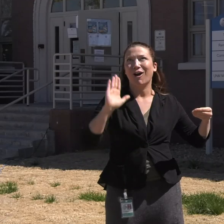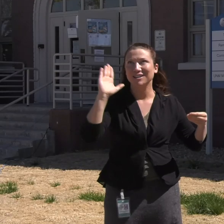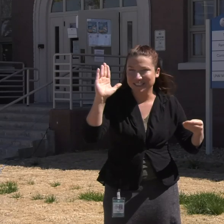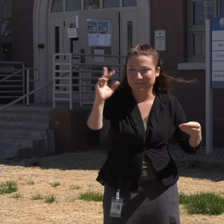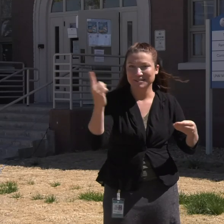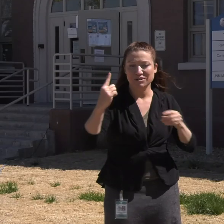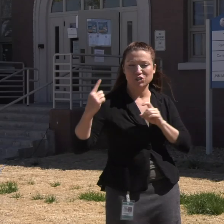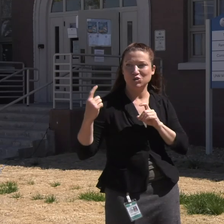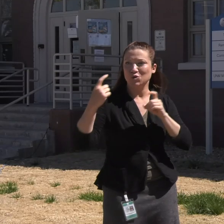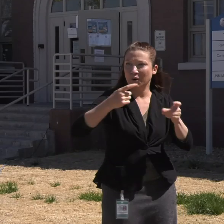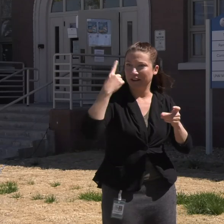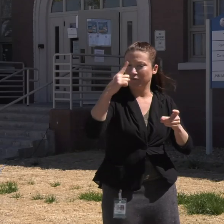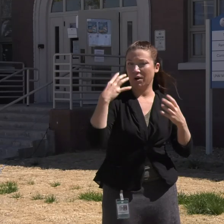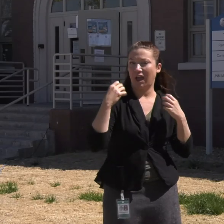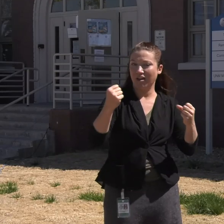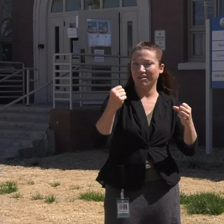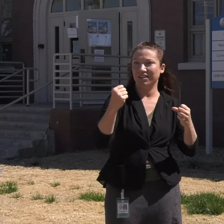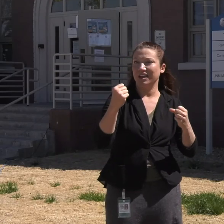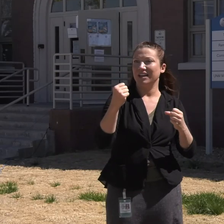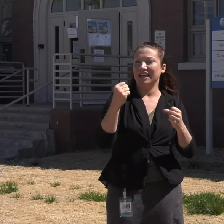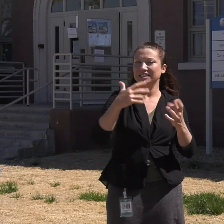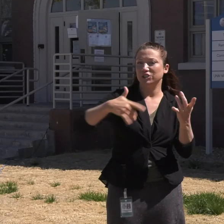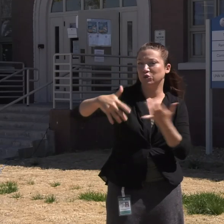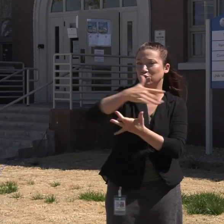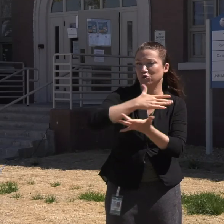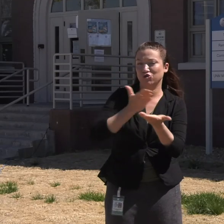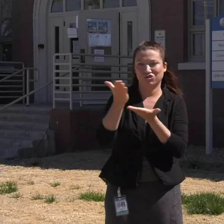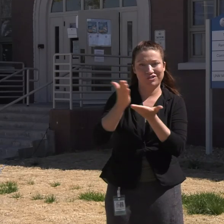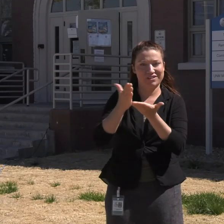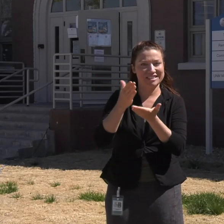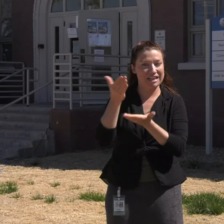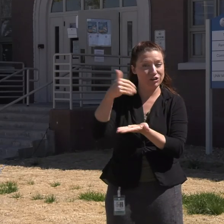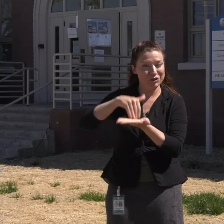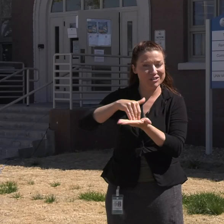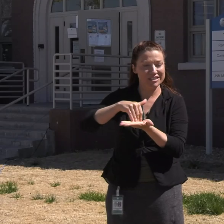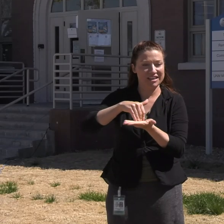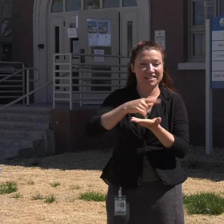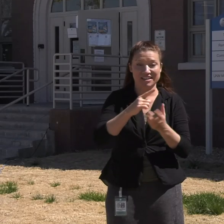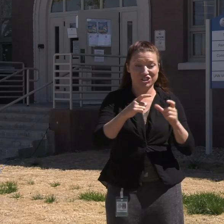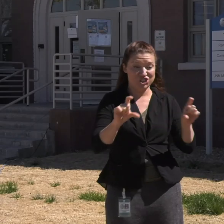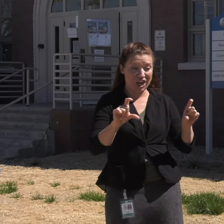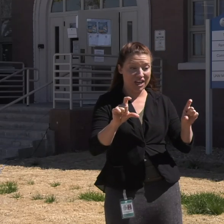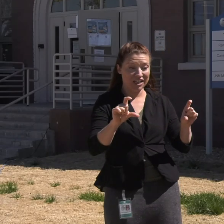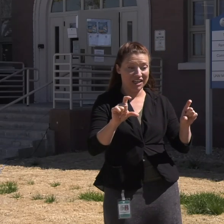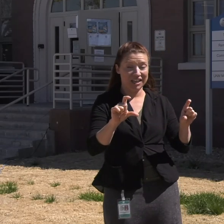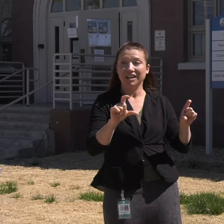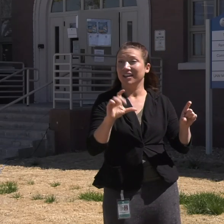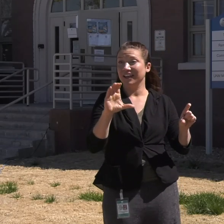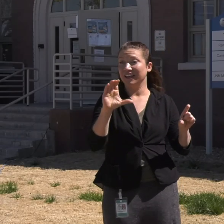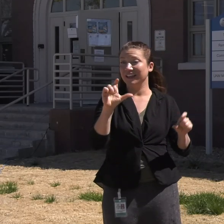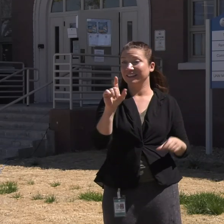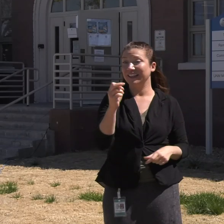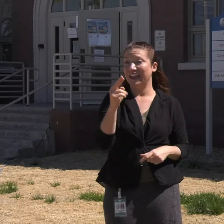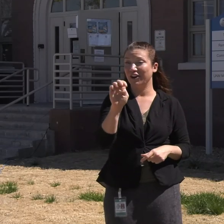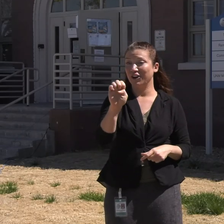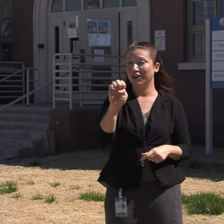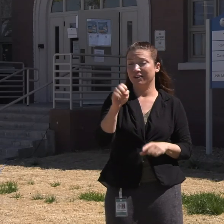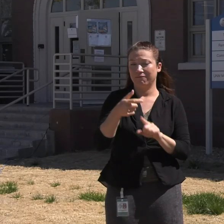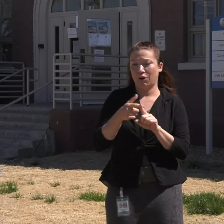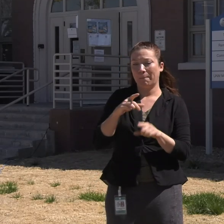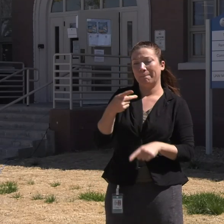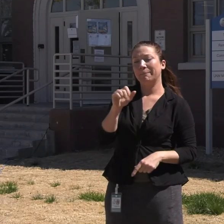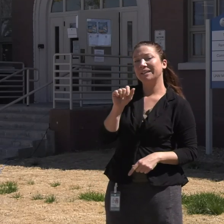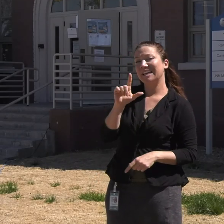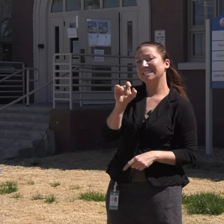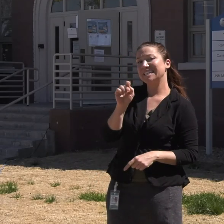social service centers to help with rental assistance. So Claire from Placidas, we'll keep your last name